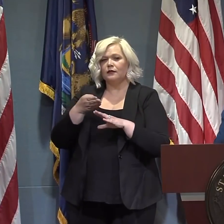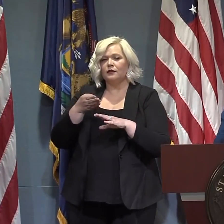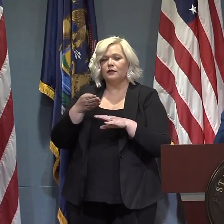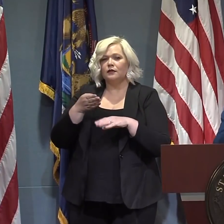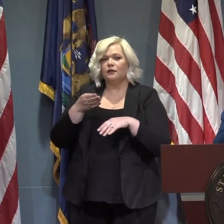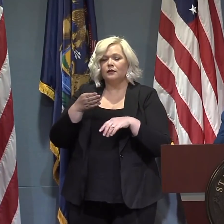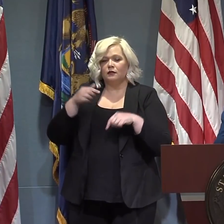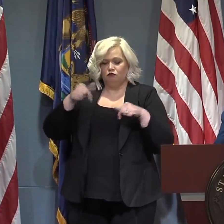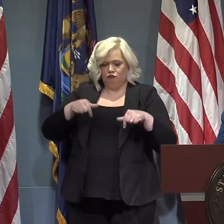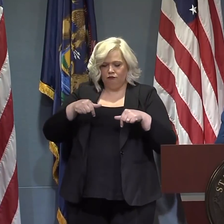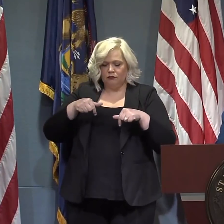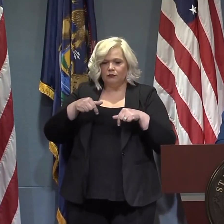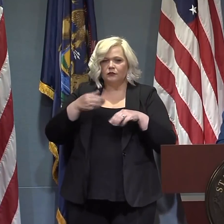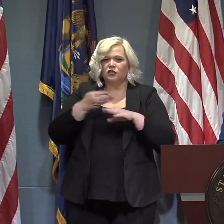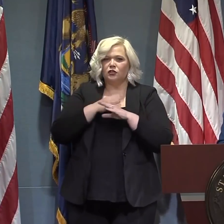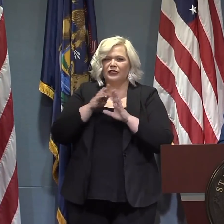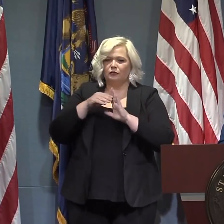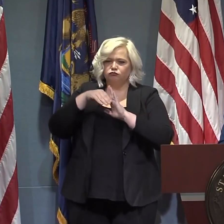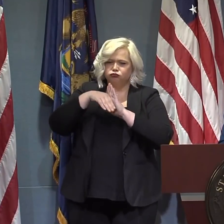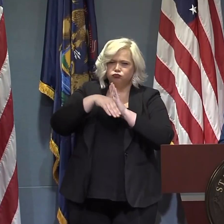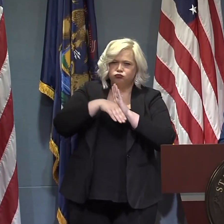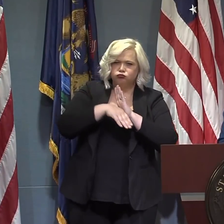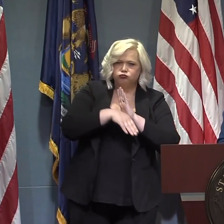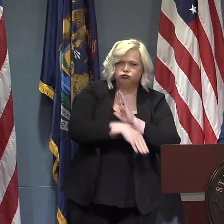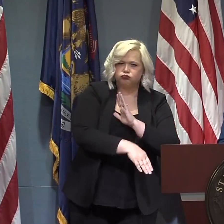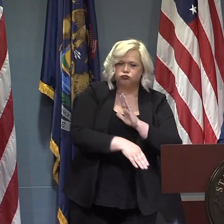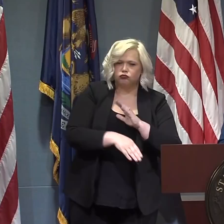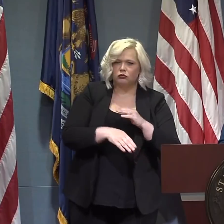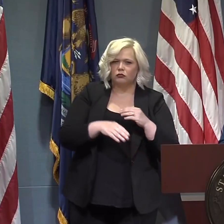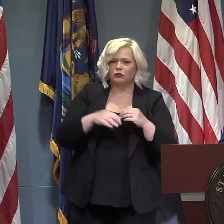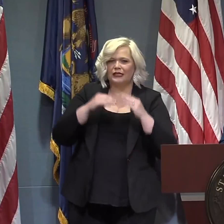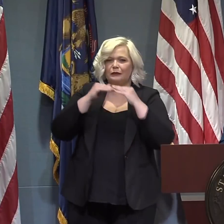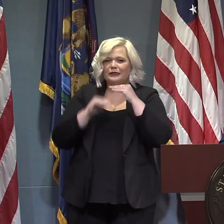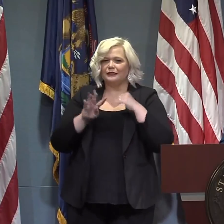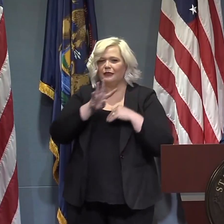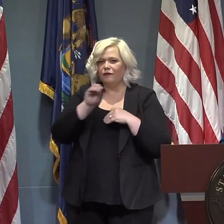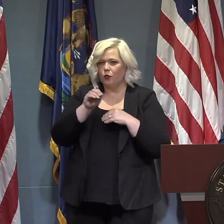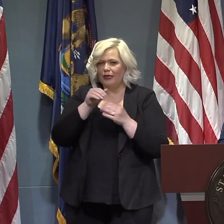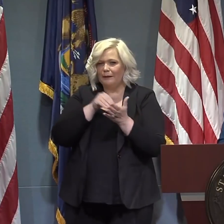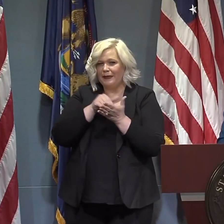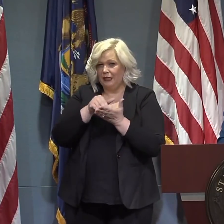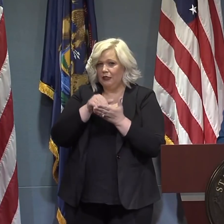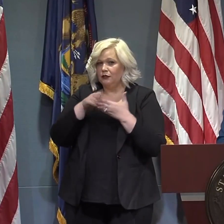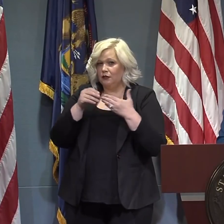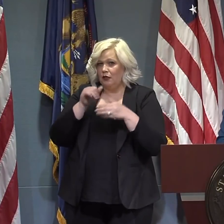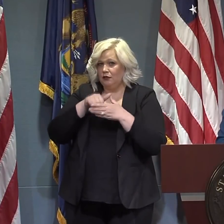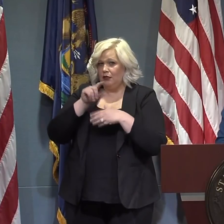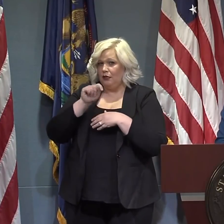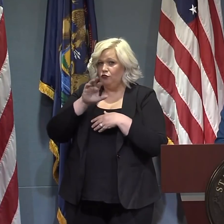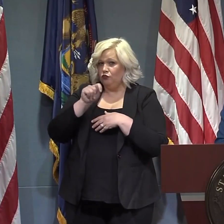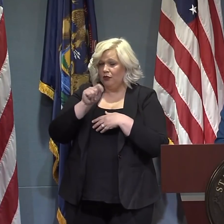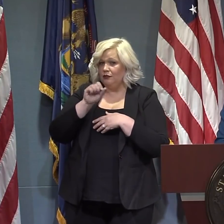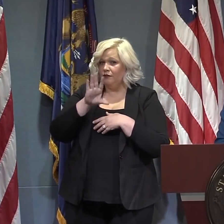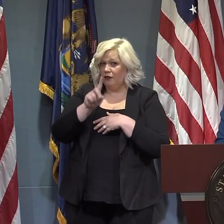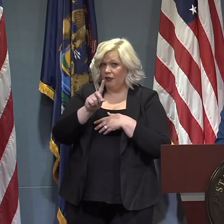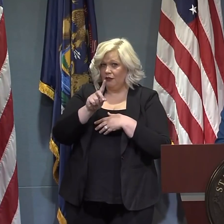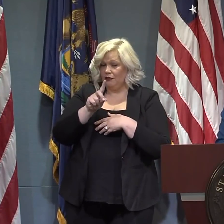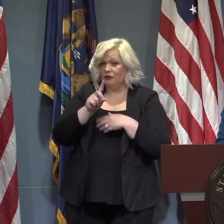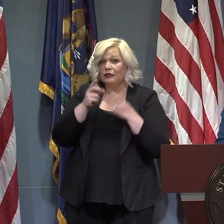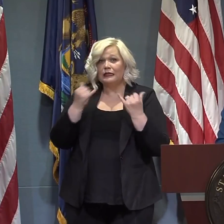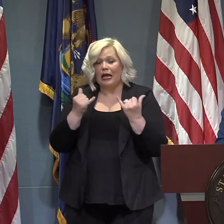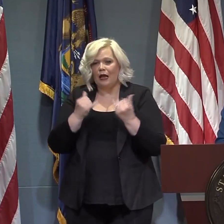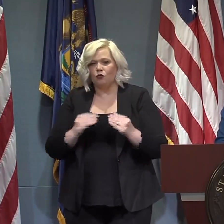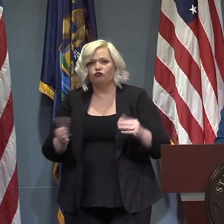at this time during the Great Recession, there was less than $40 million in that trust fund. So we're in a much stronger position to help